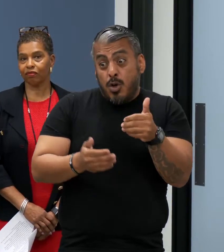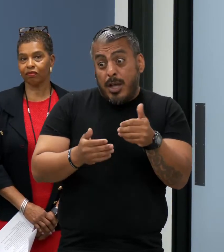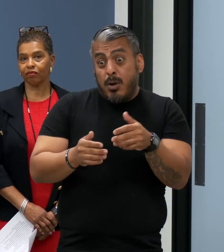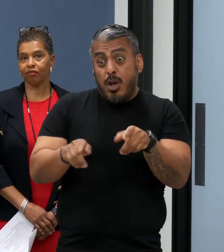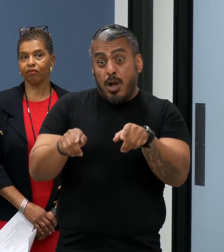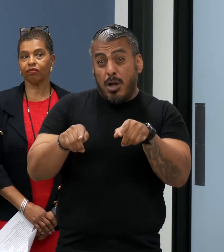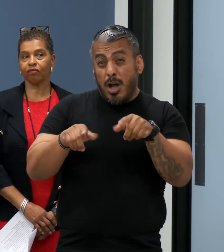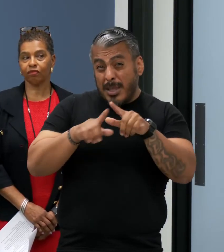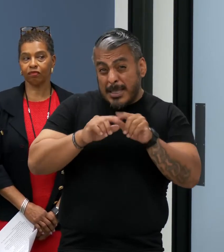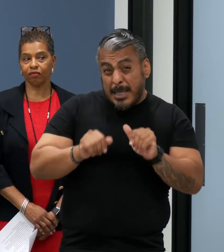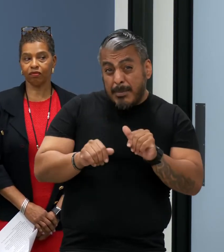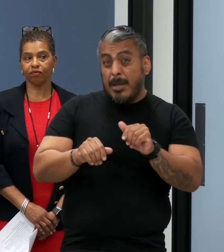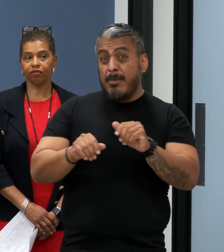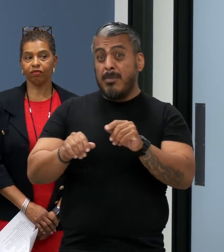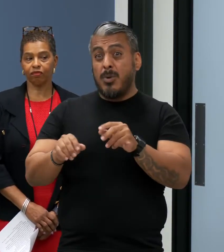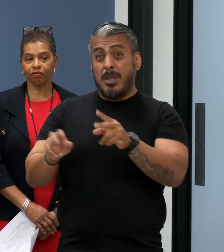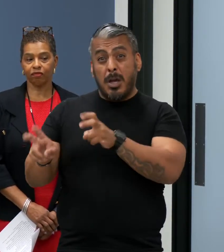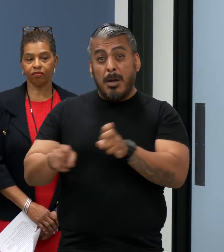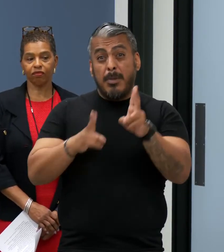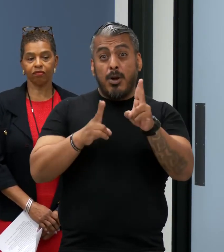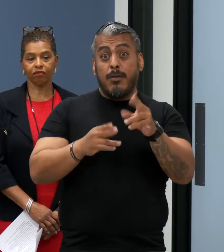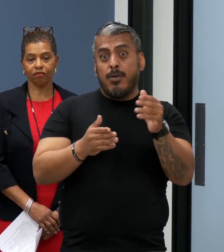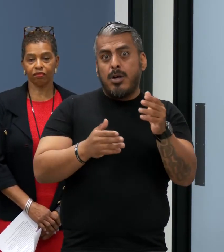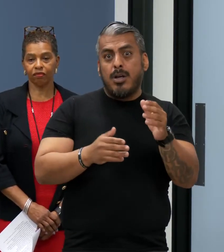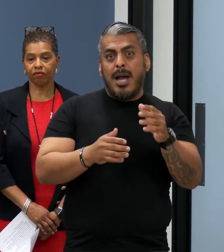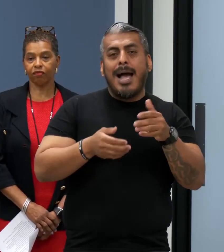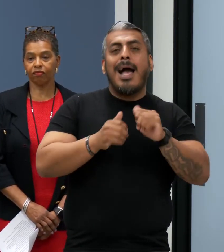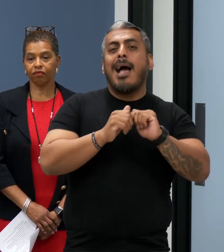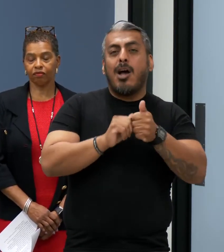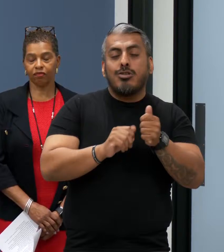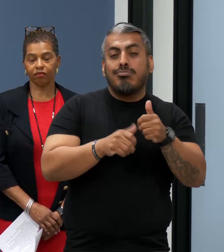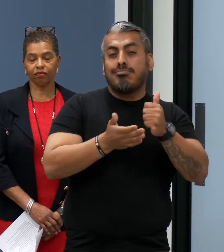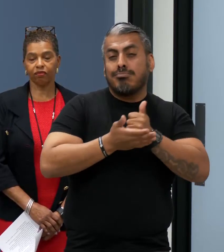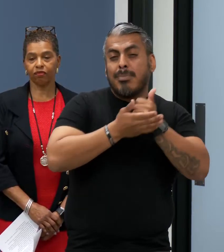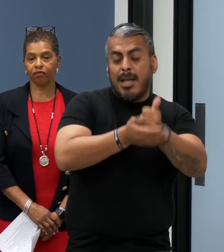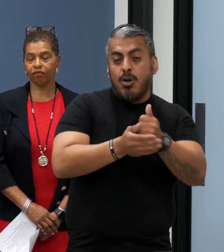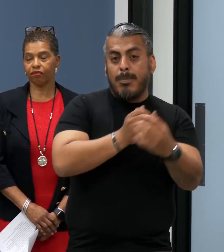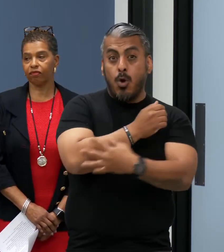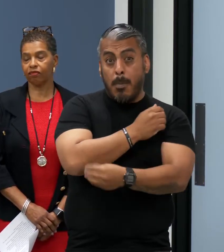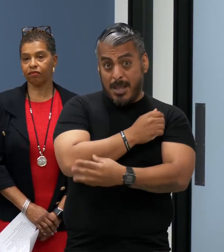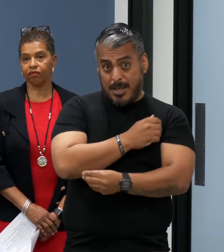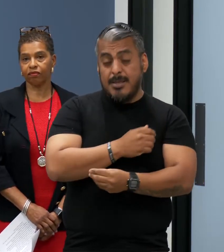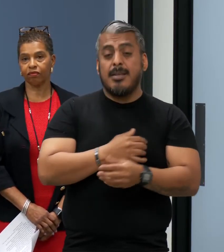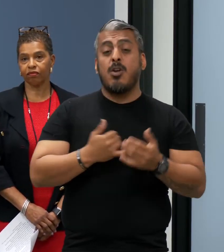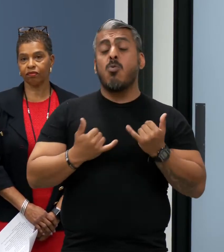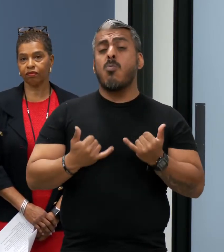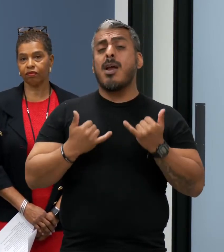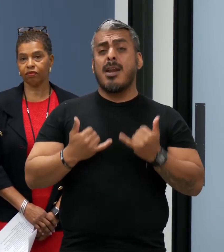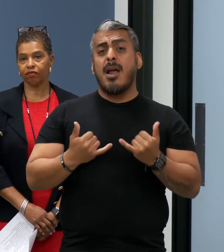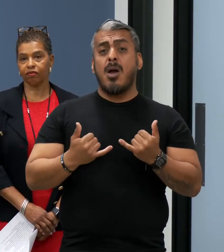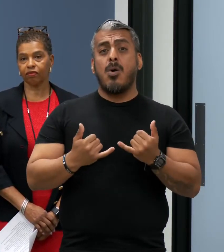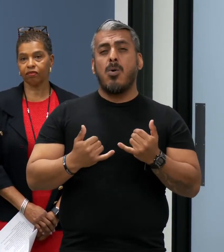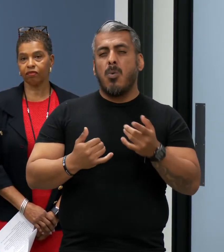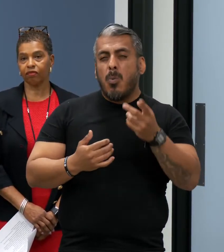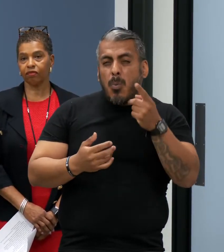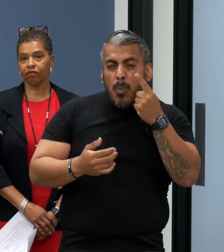strategic plan to address homelessness. So within that strategic planning process, we are taking a close look at what worked